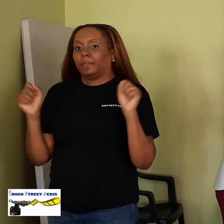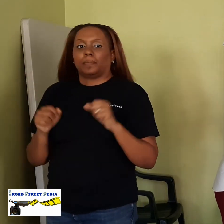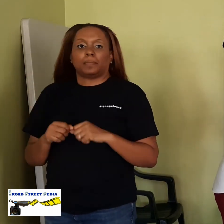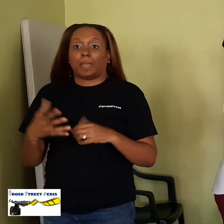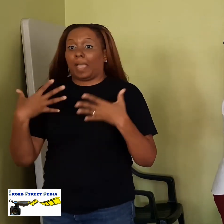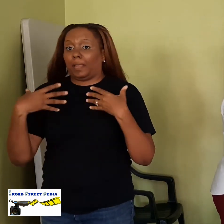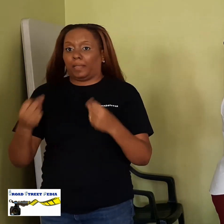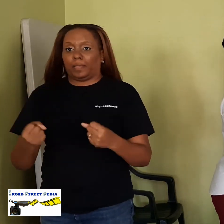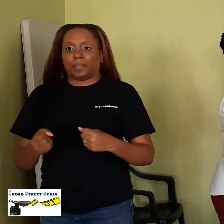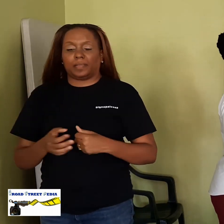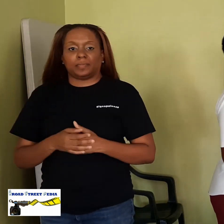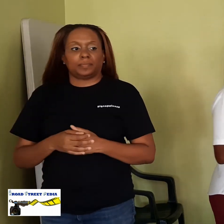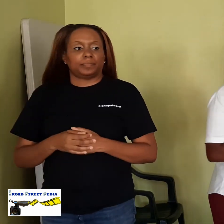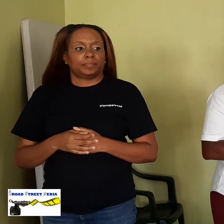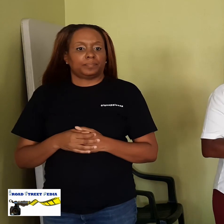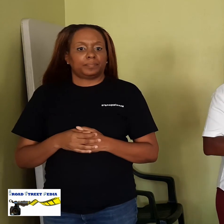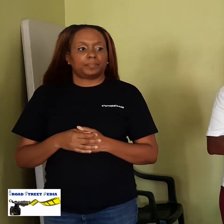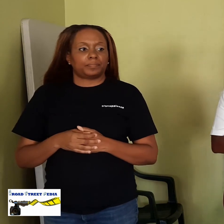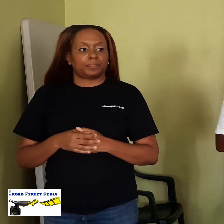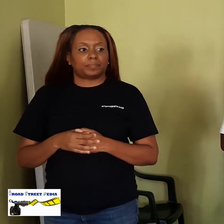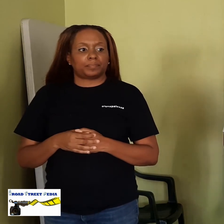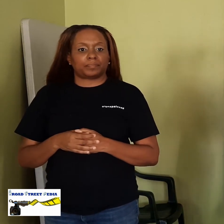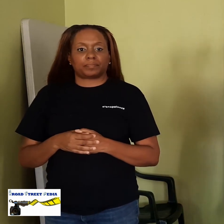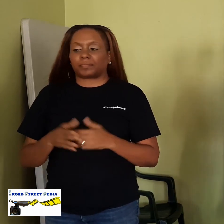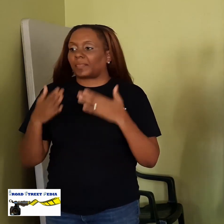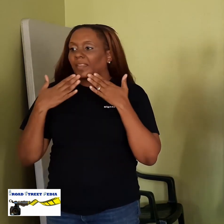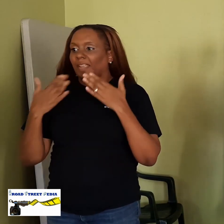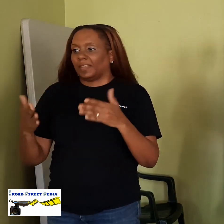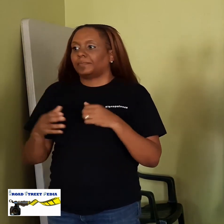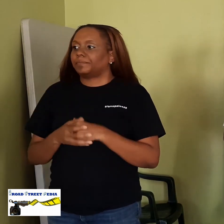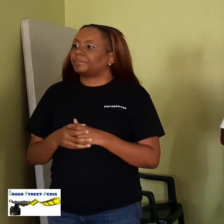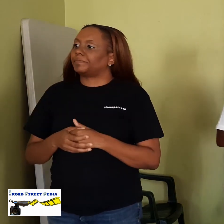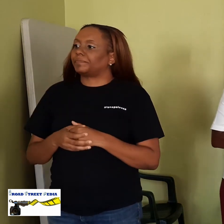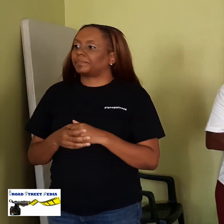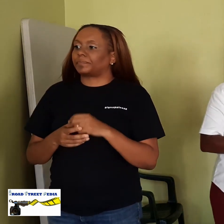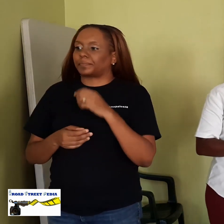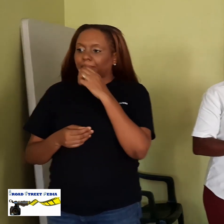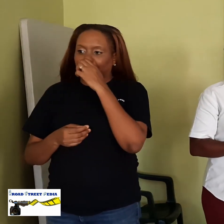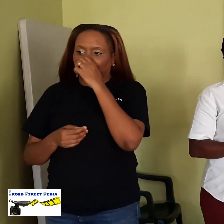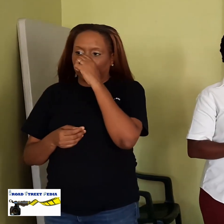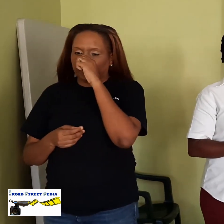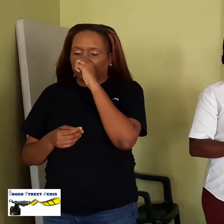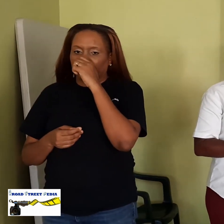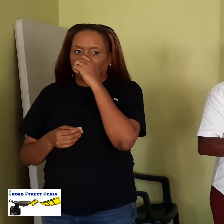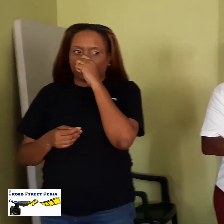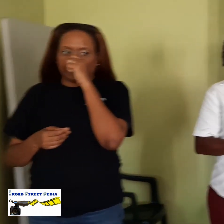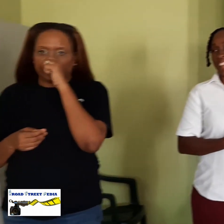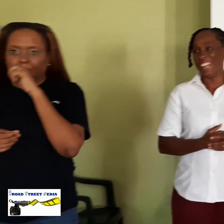marketable or edible. So thank you very much. It was very short.